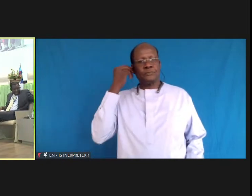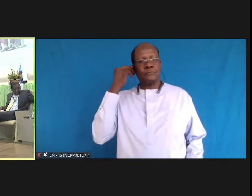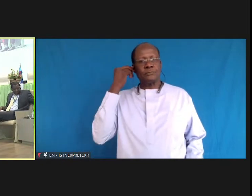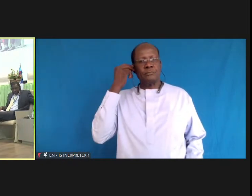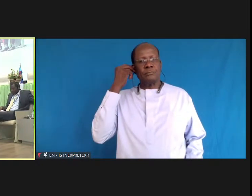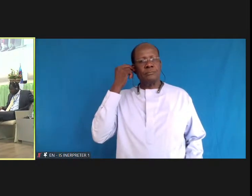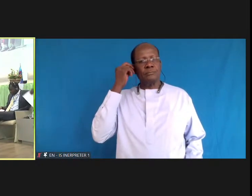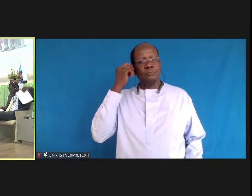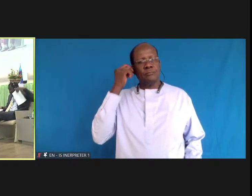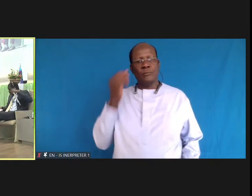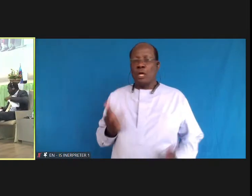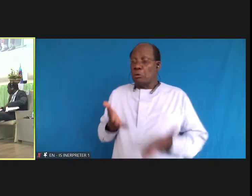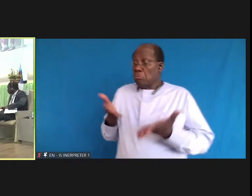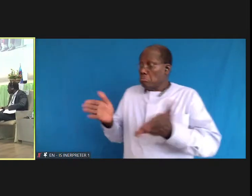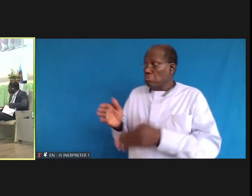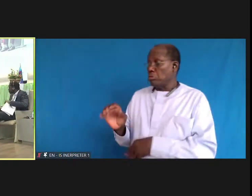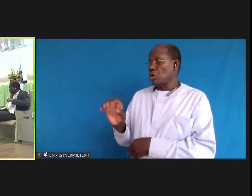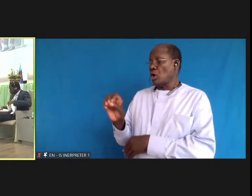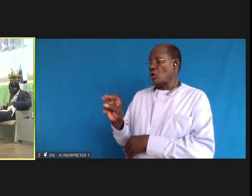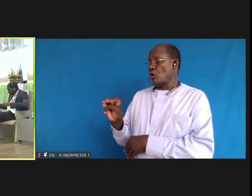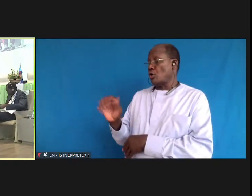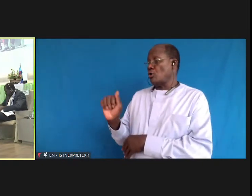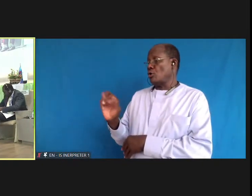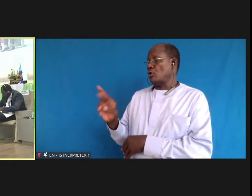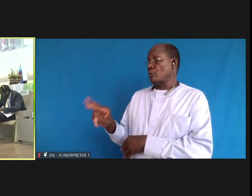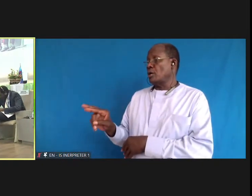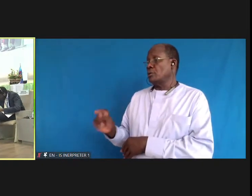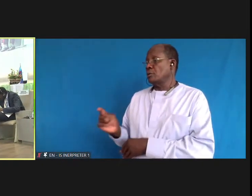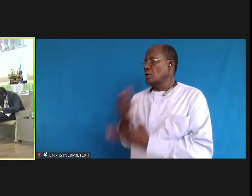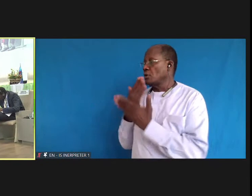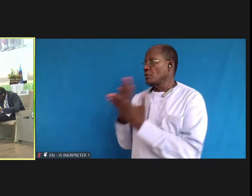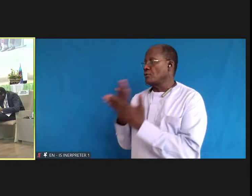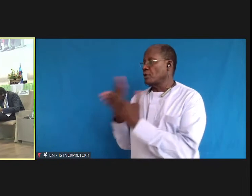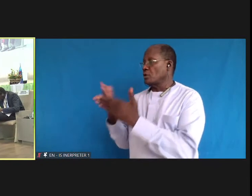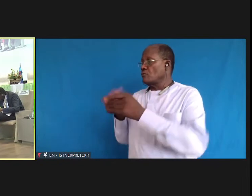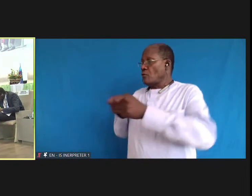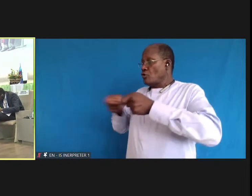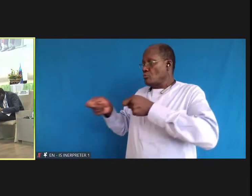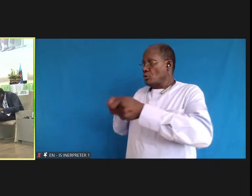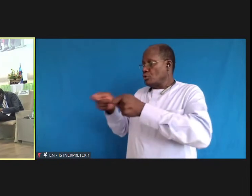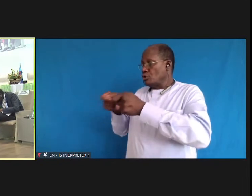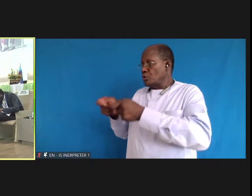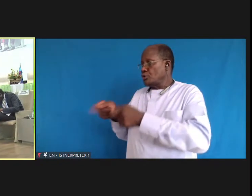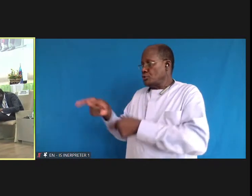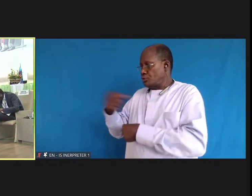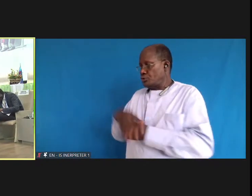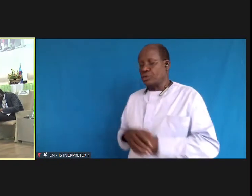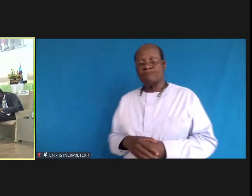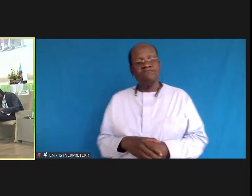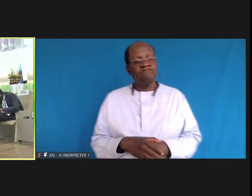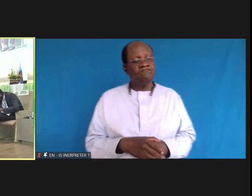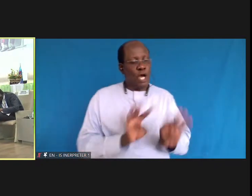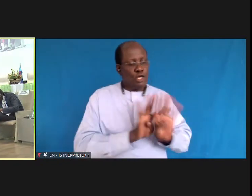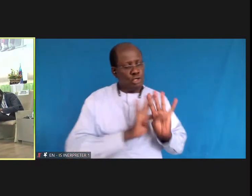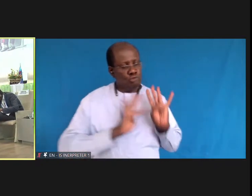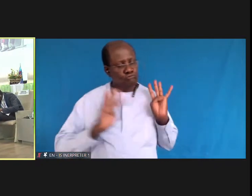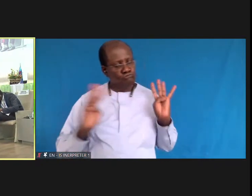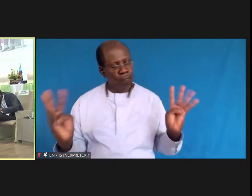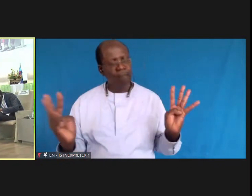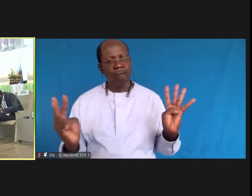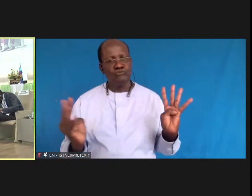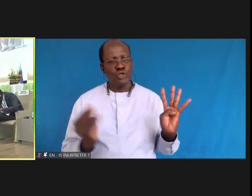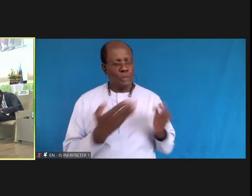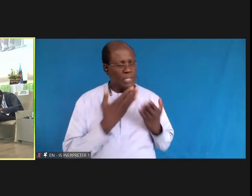to thank all the speakers and all the participants for their very precious advice, because we